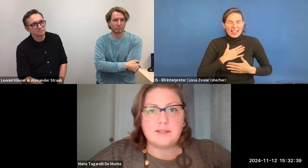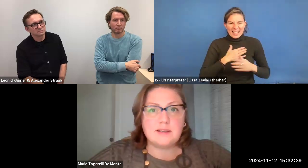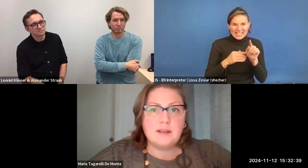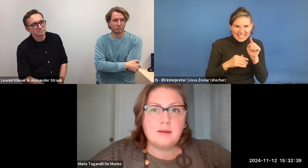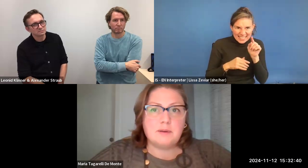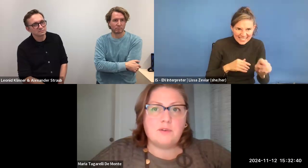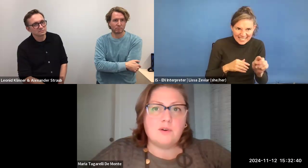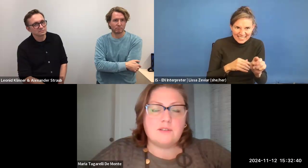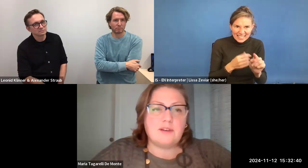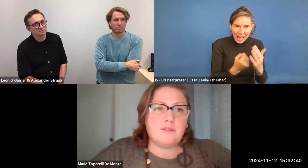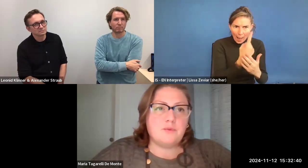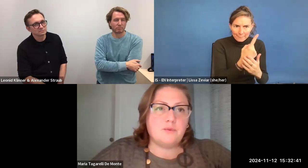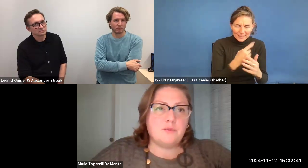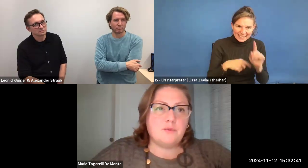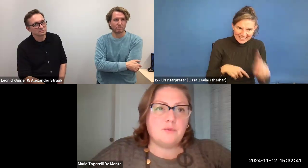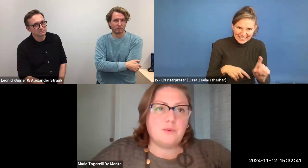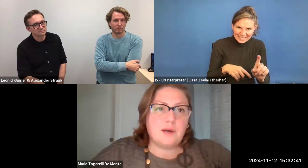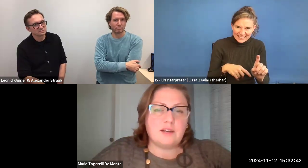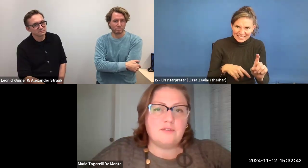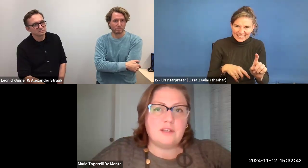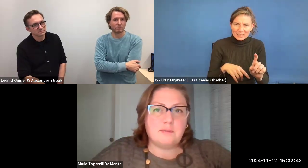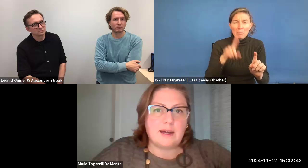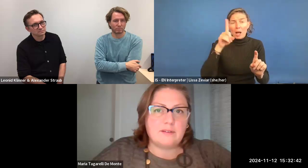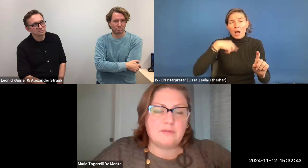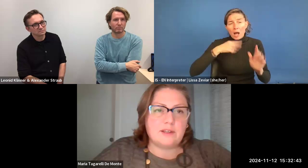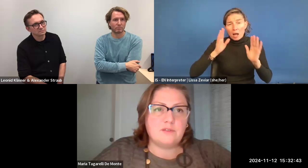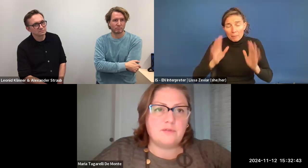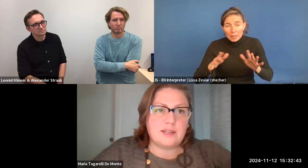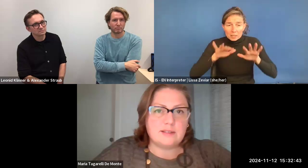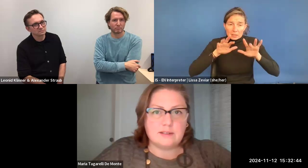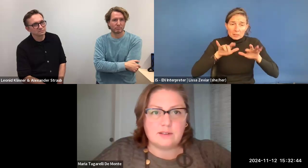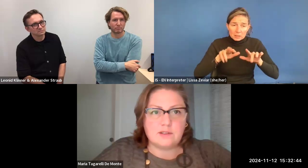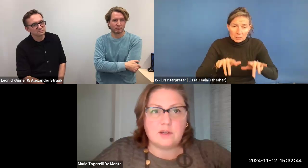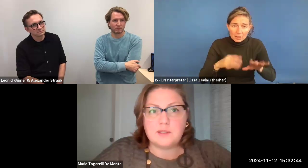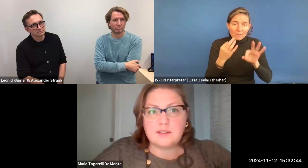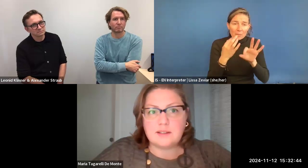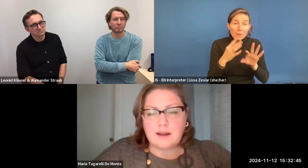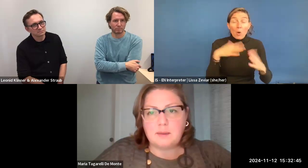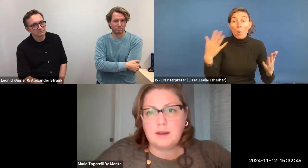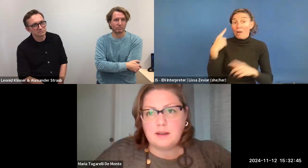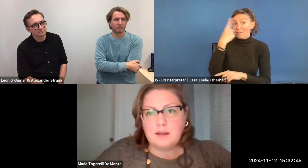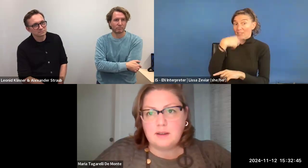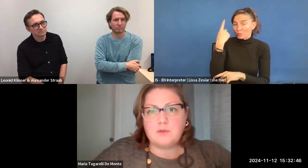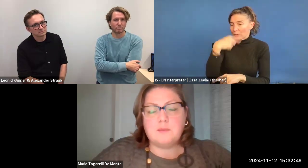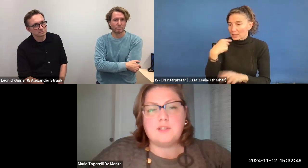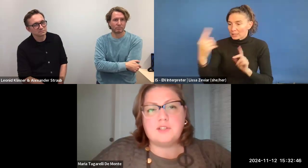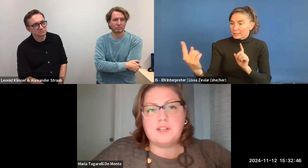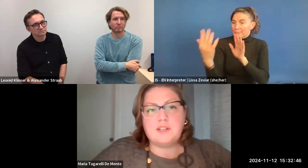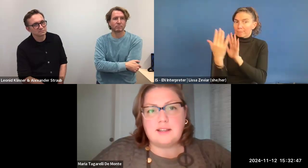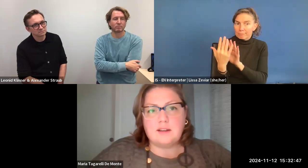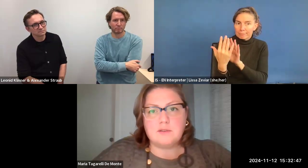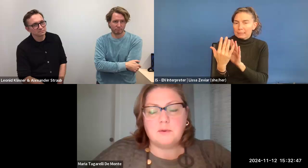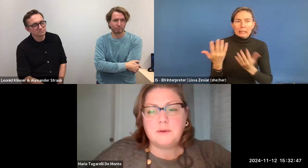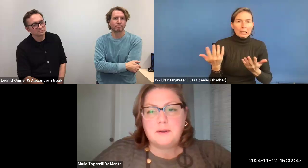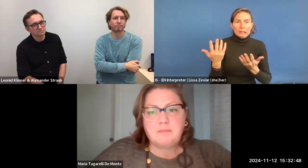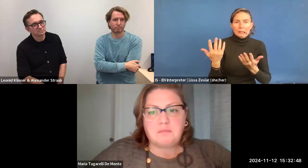mistake happens. But of course, if I have to write or provide a feedback face to face, there's not always the time to go so much